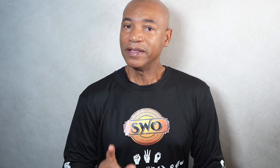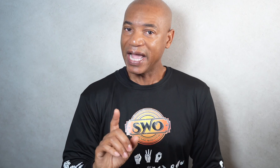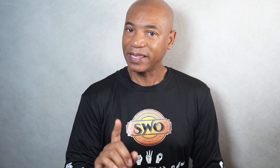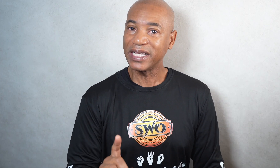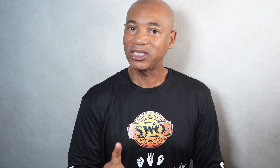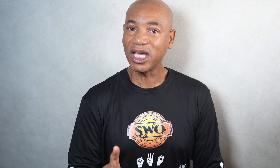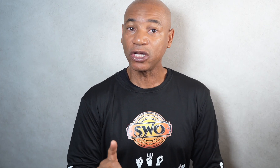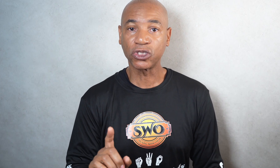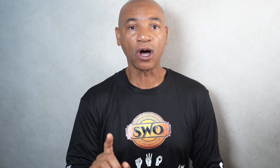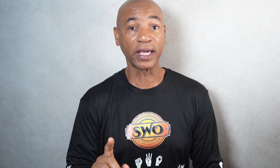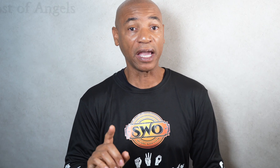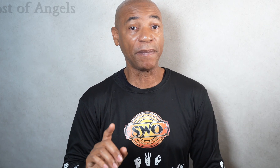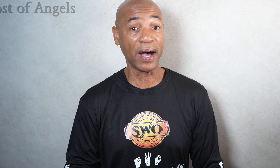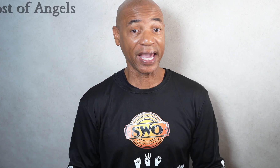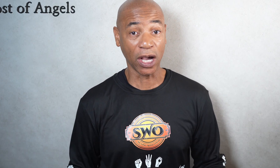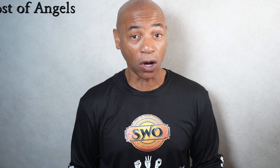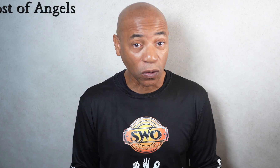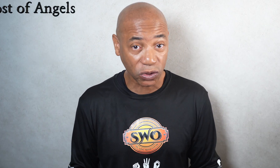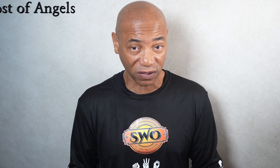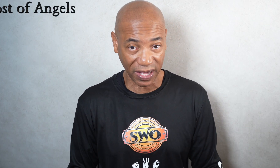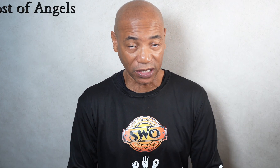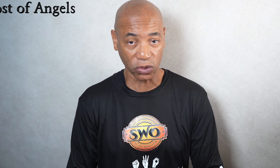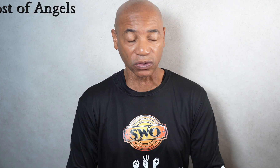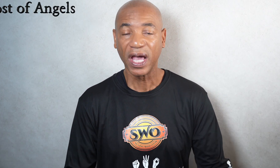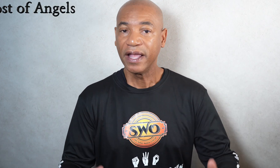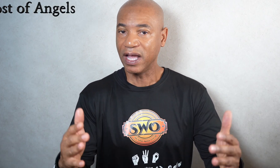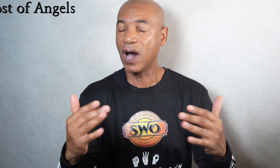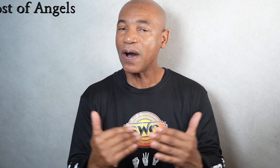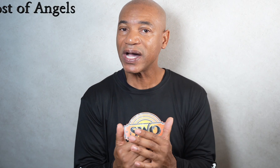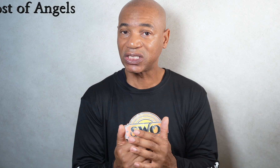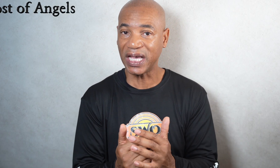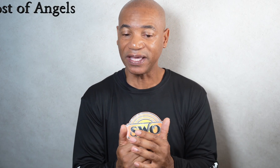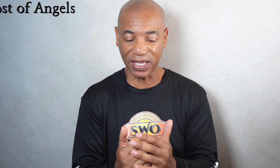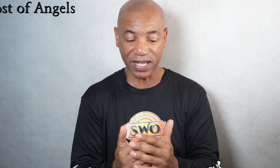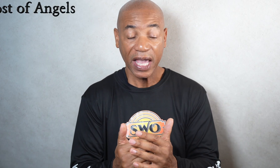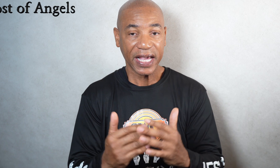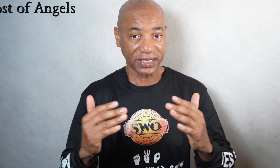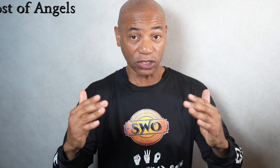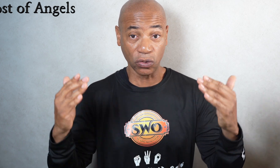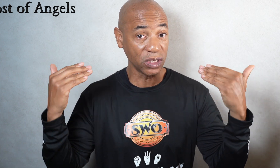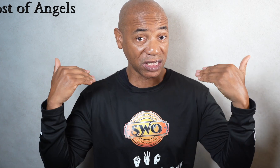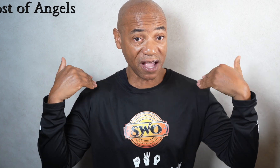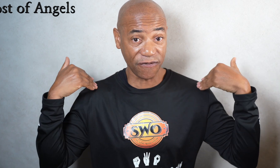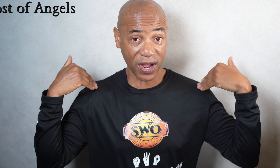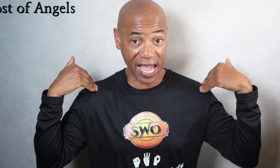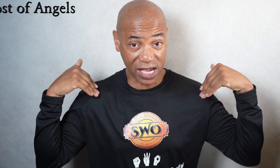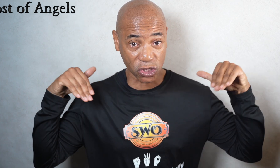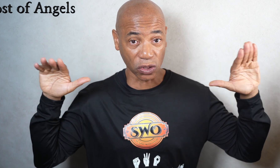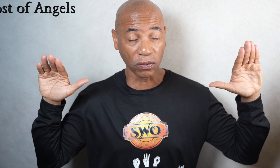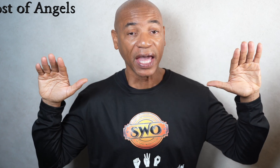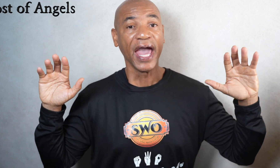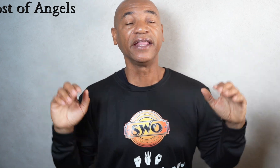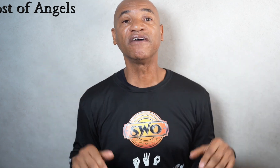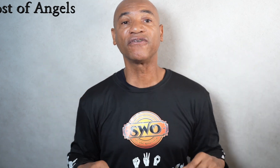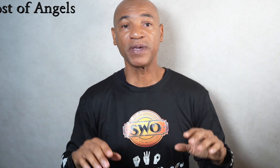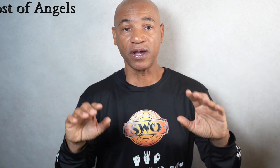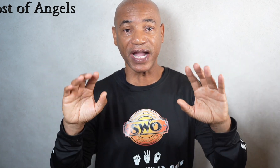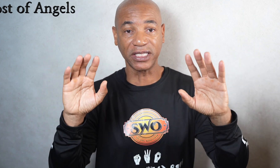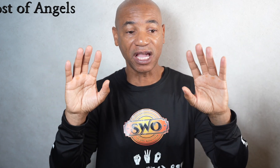Now, let's say you're talking about a host of angels. Now, how I sign that is I do the sign for angel, and then from here, I take